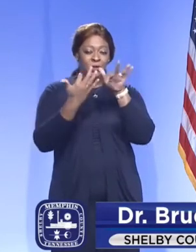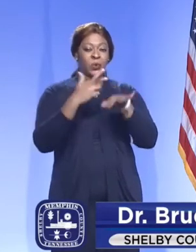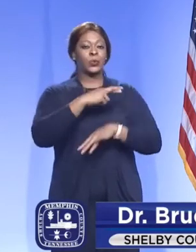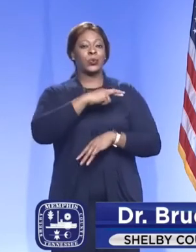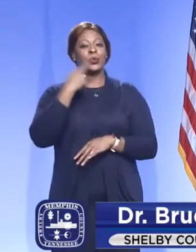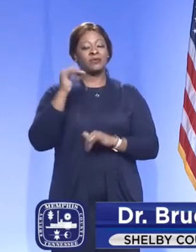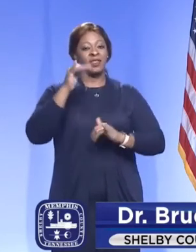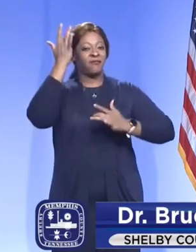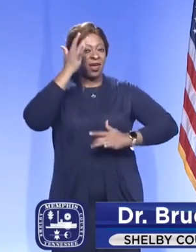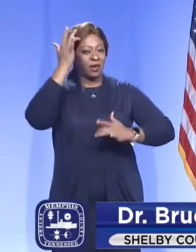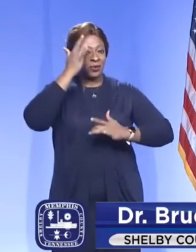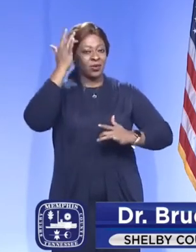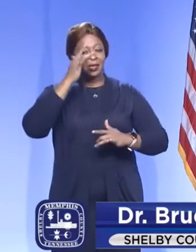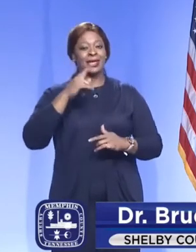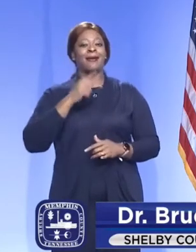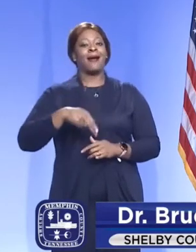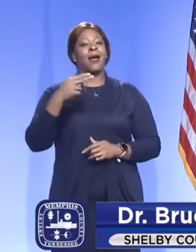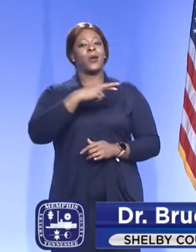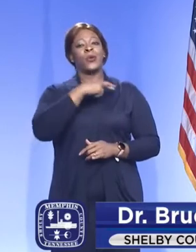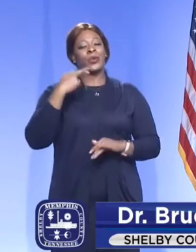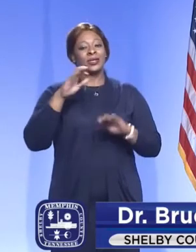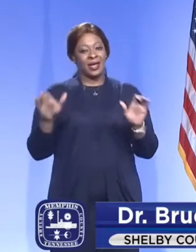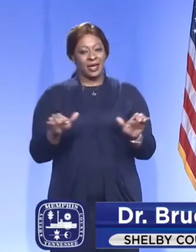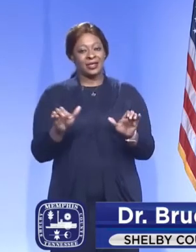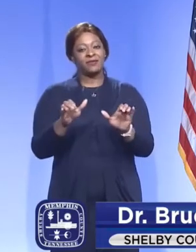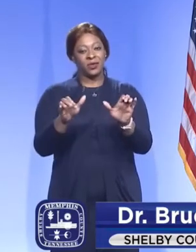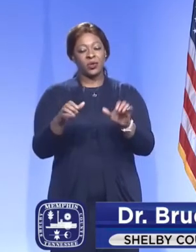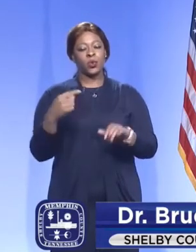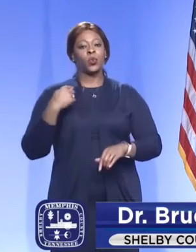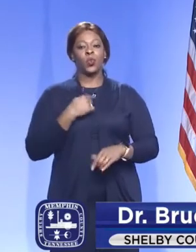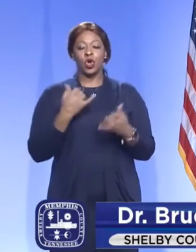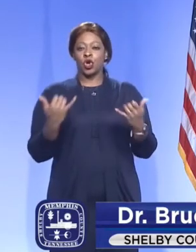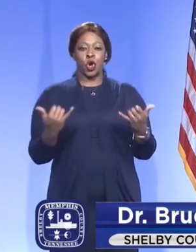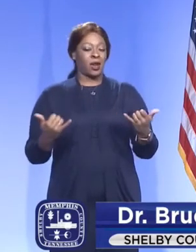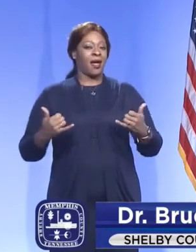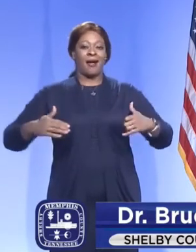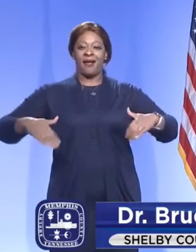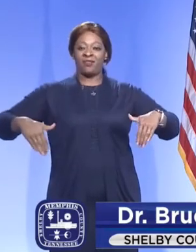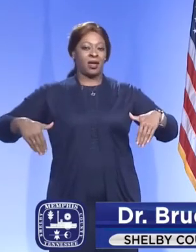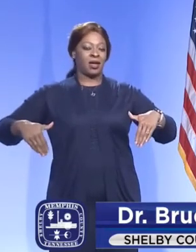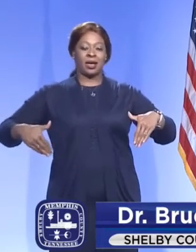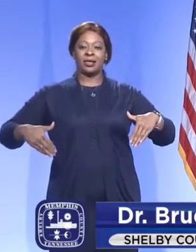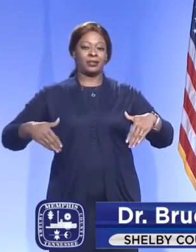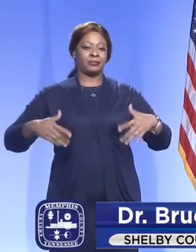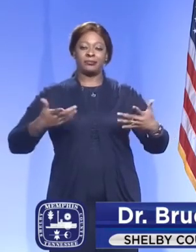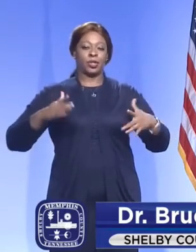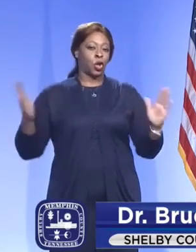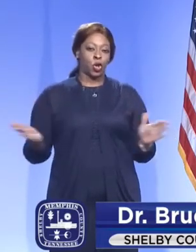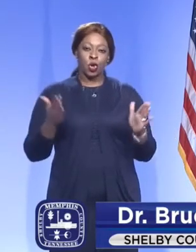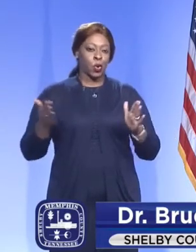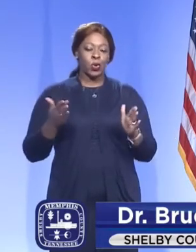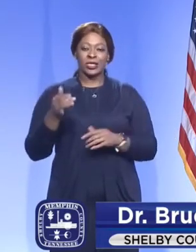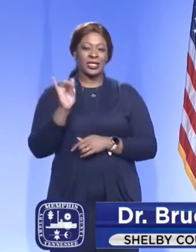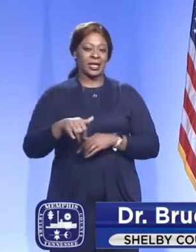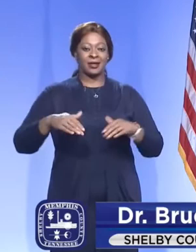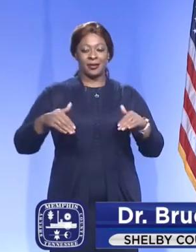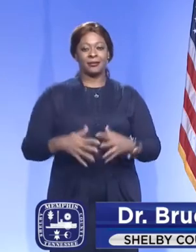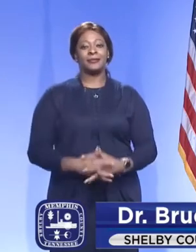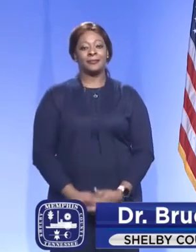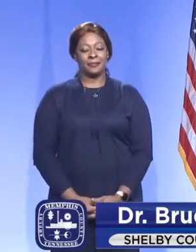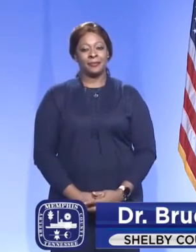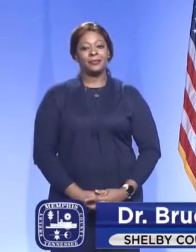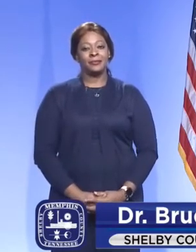direct communication with Shelby County schools pertaining to athletics, but our position is the same. We